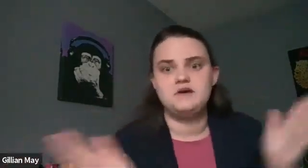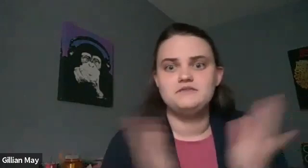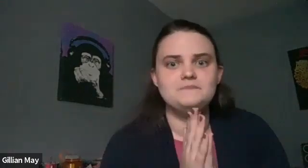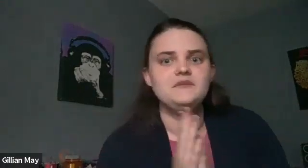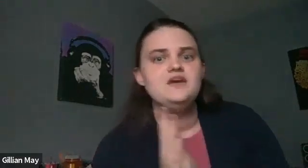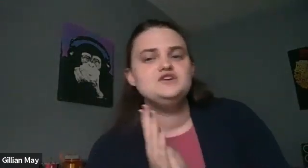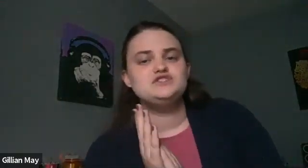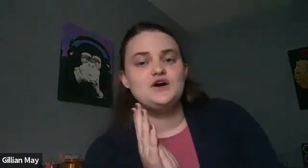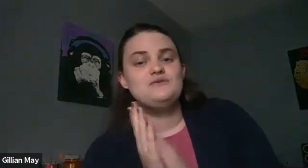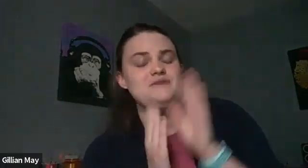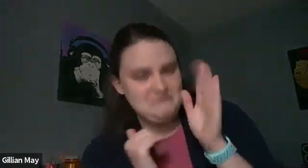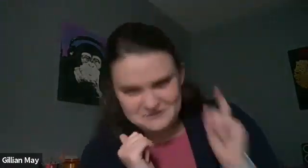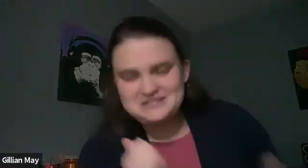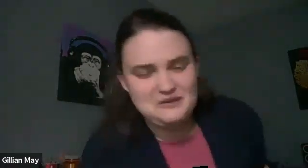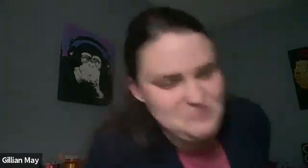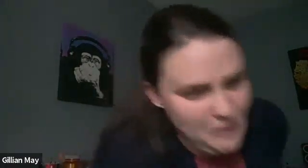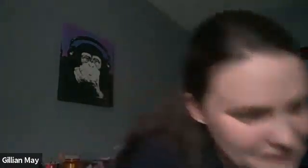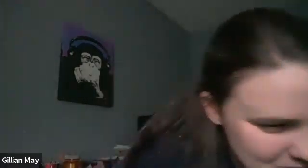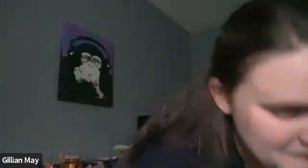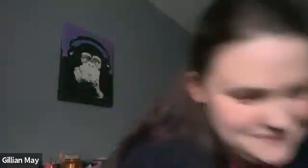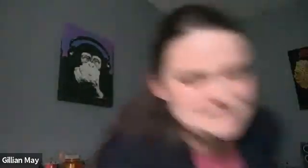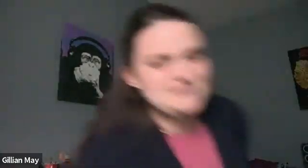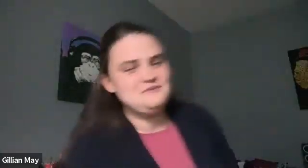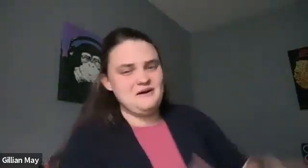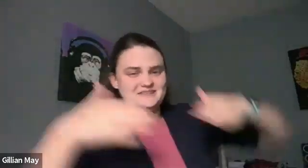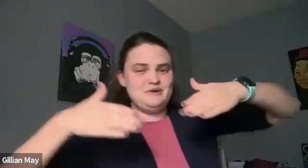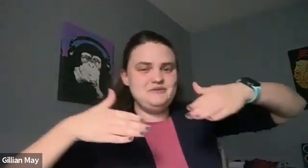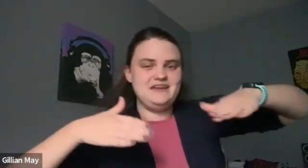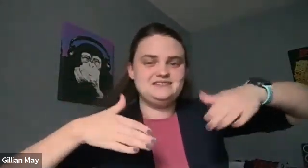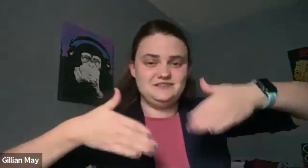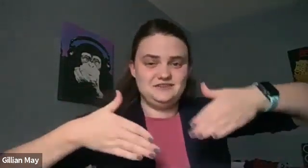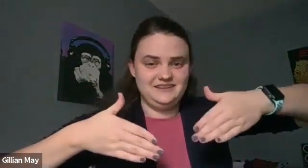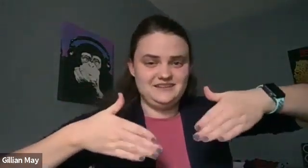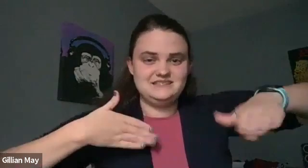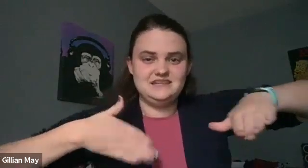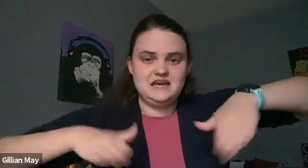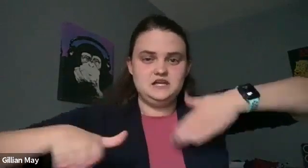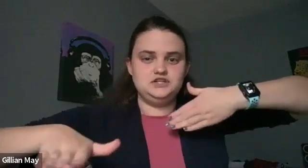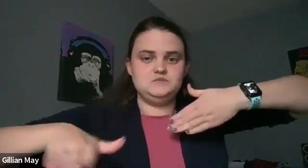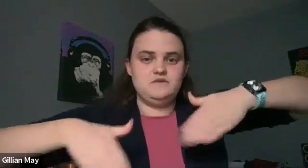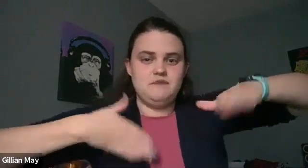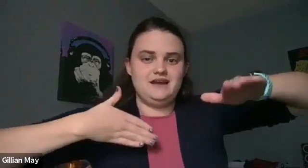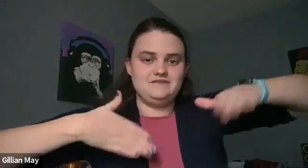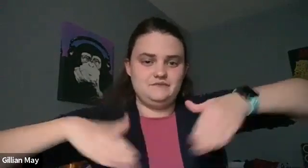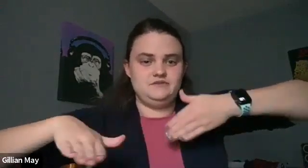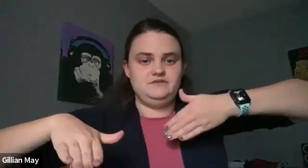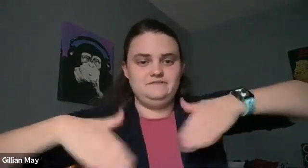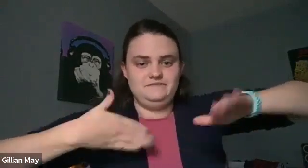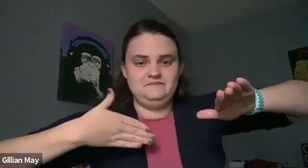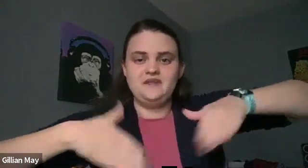them. So I'm going to first go with walk. The sign for walk is both hands are like this. And you just move them back and forth.